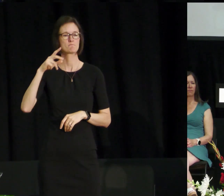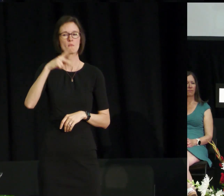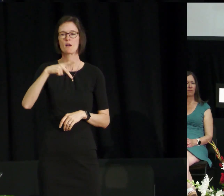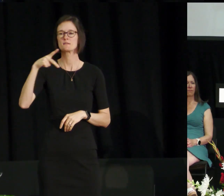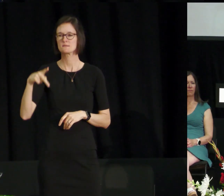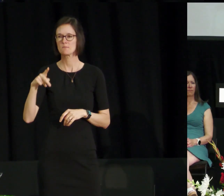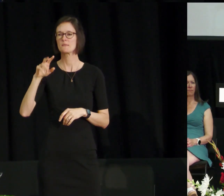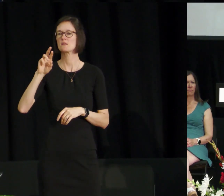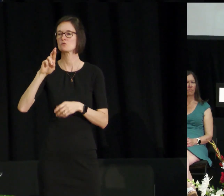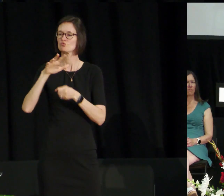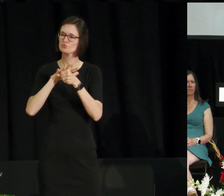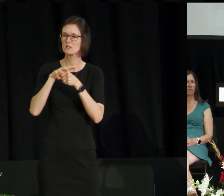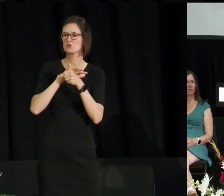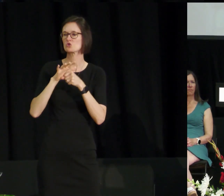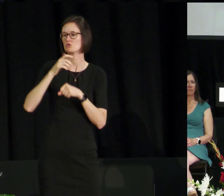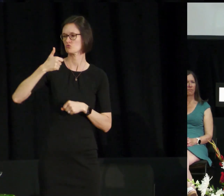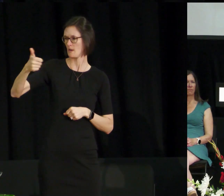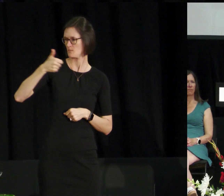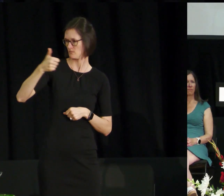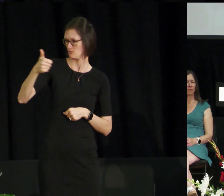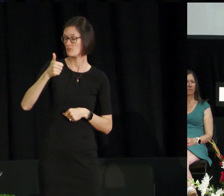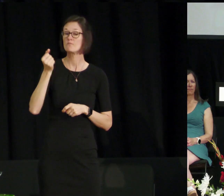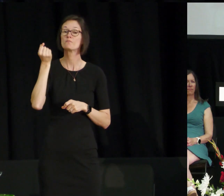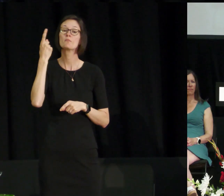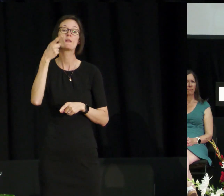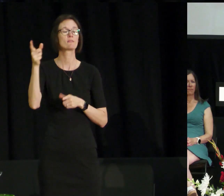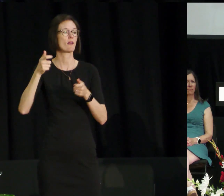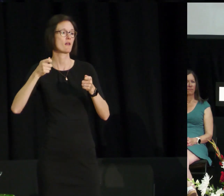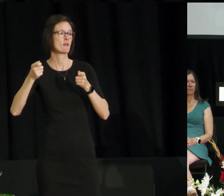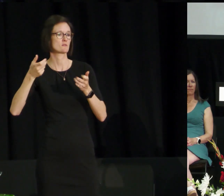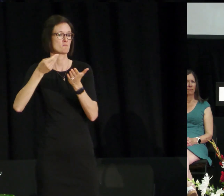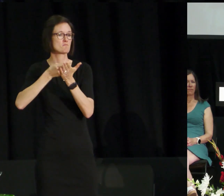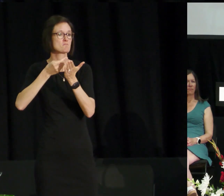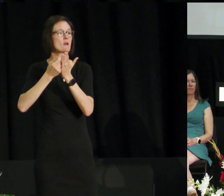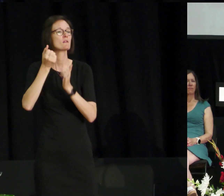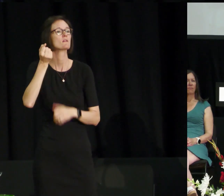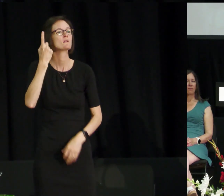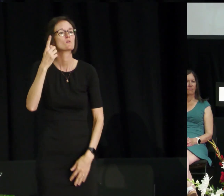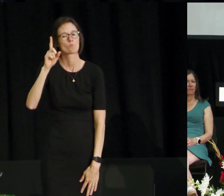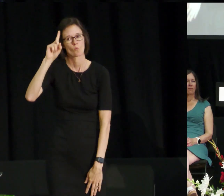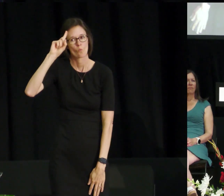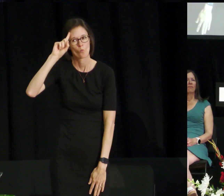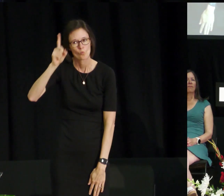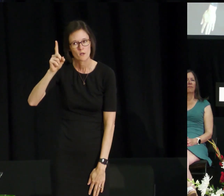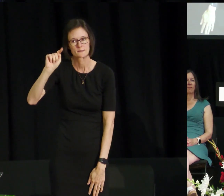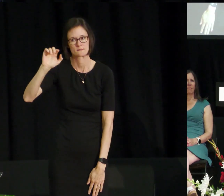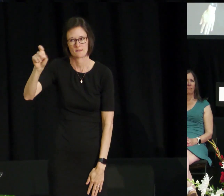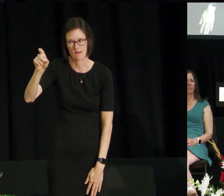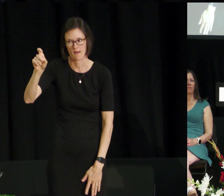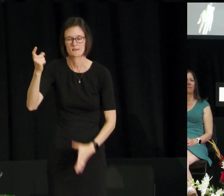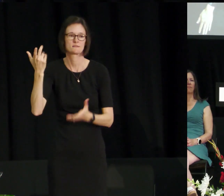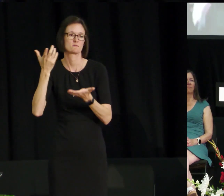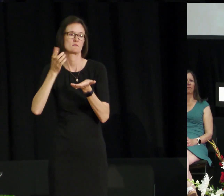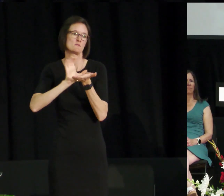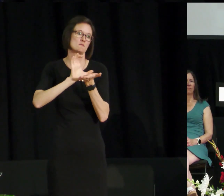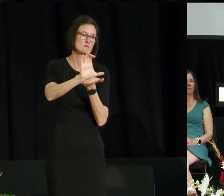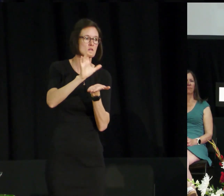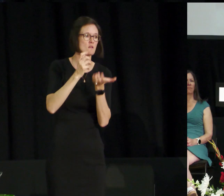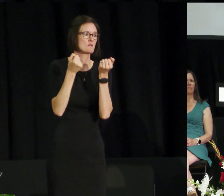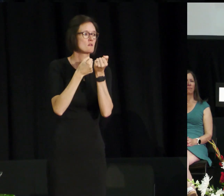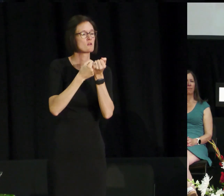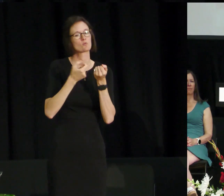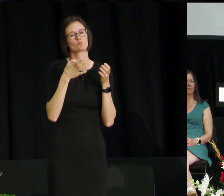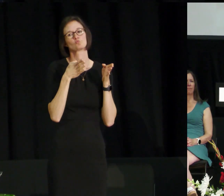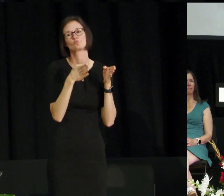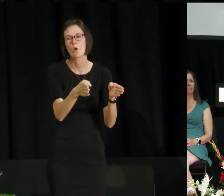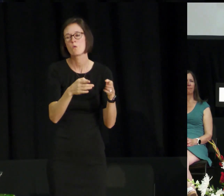handles the money There's a one cent tax They handle the money for transportation Our roads Our bridges Our